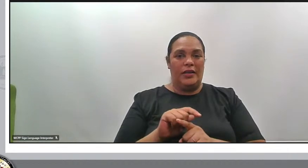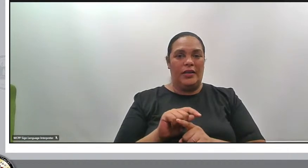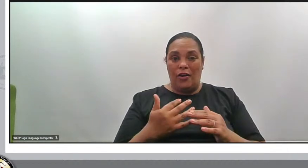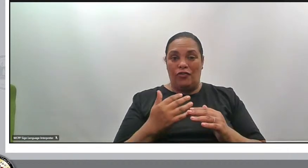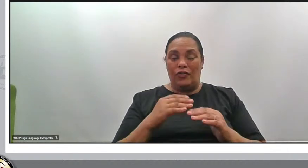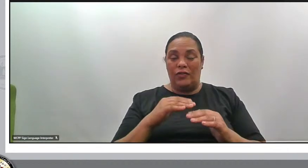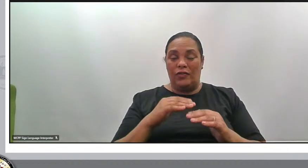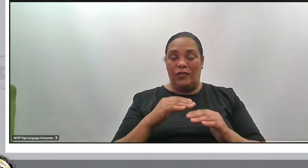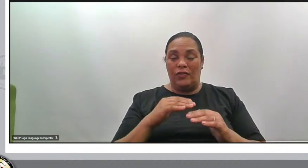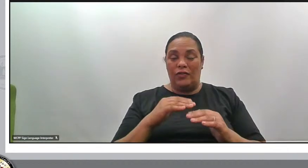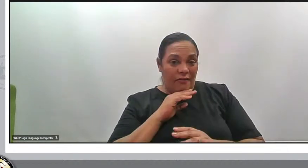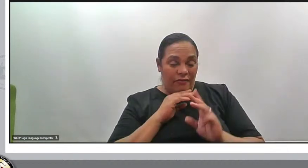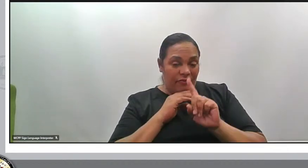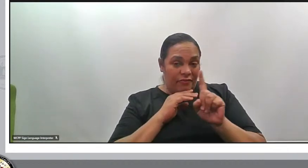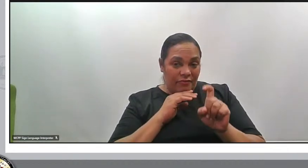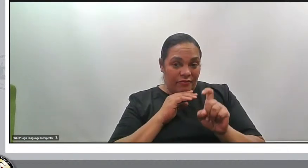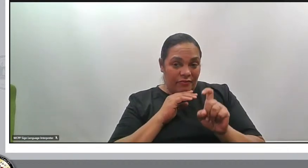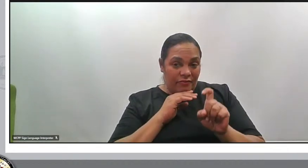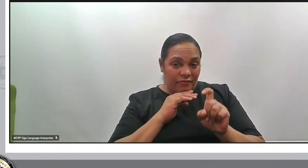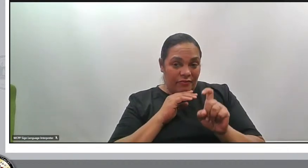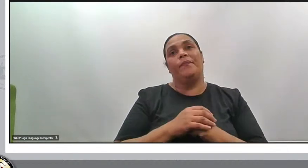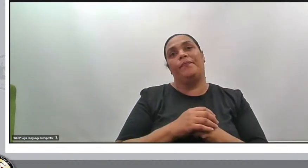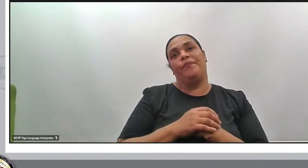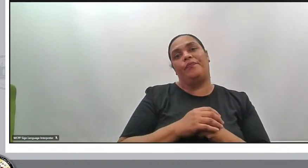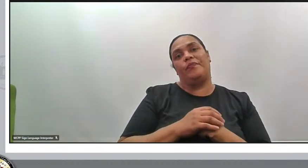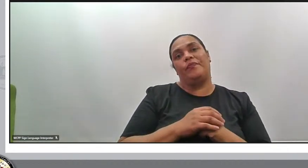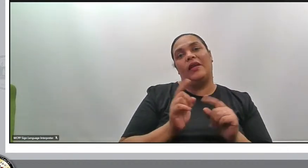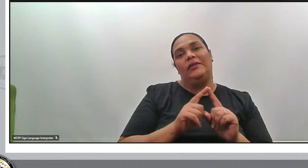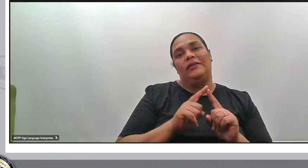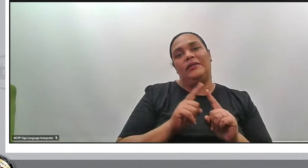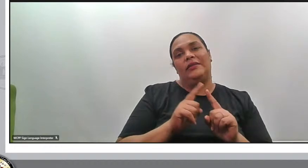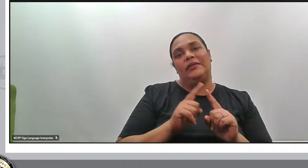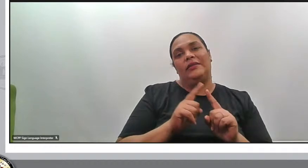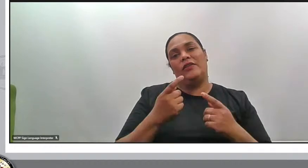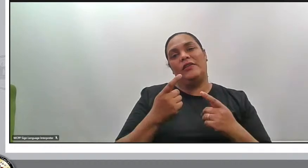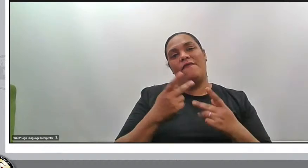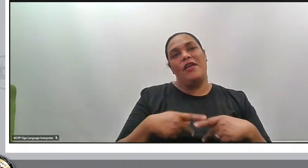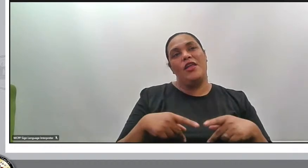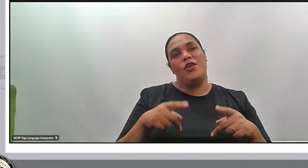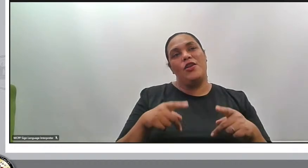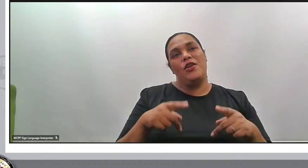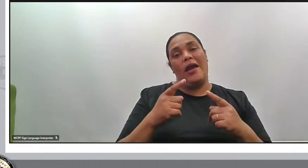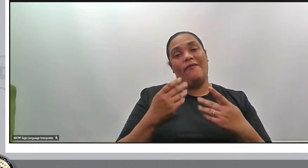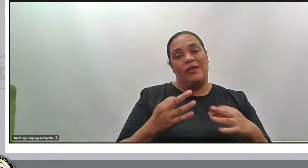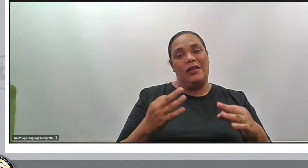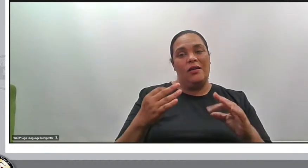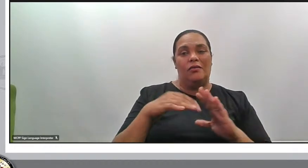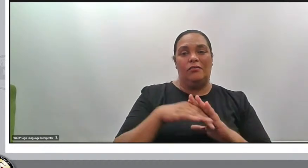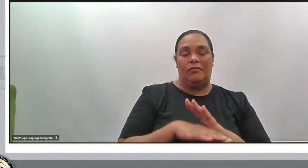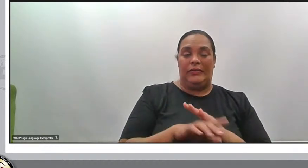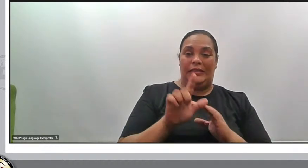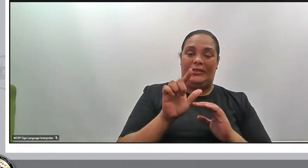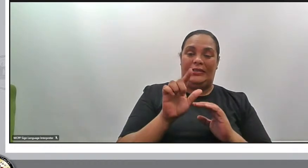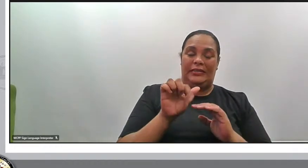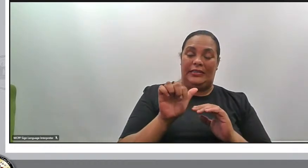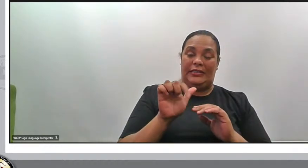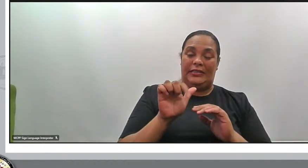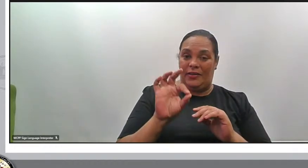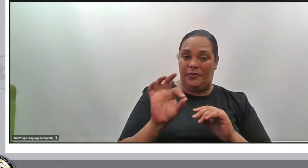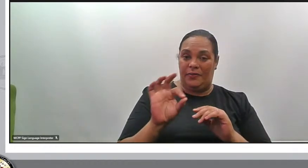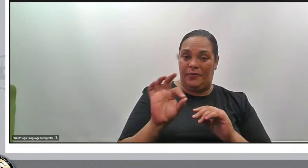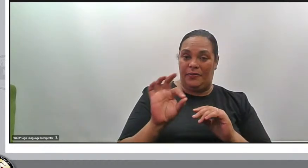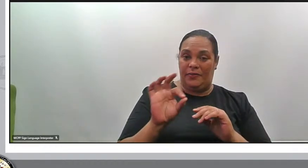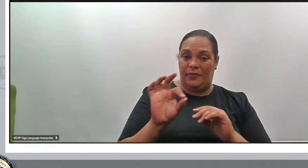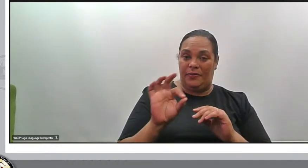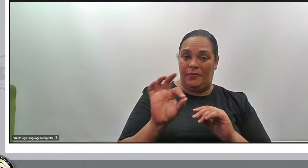enough? Also on the same page, the venues and facilities also decreased by 67%. And